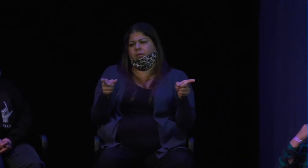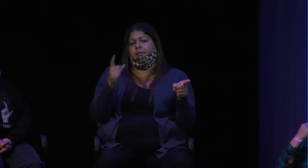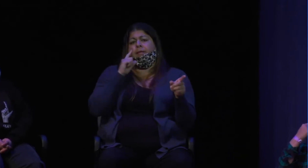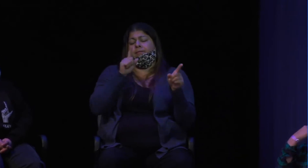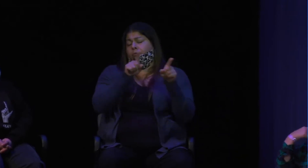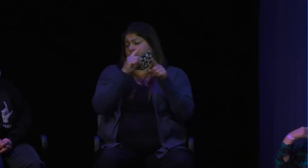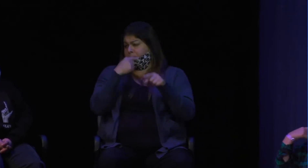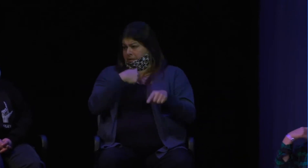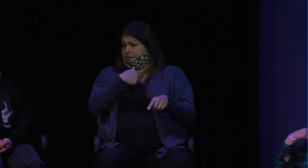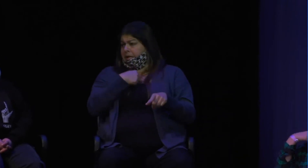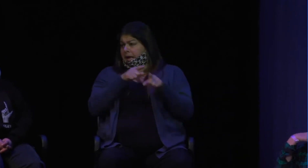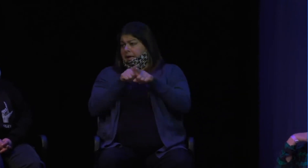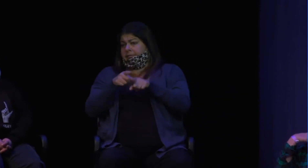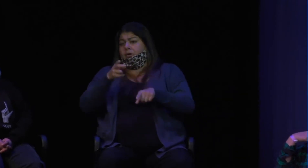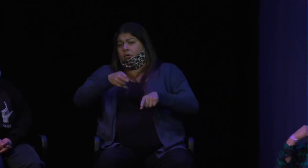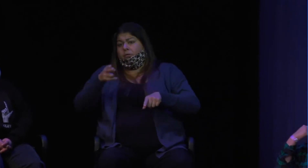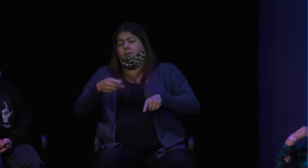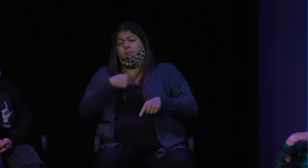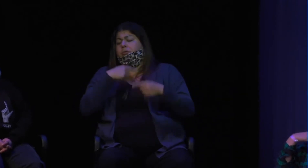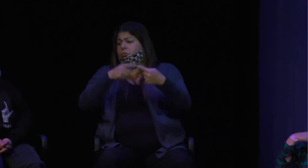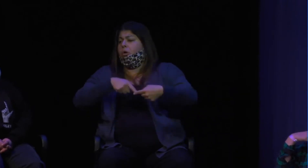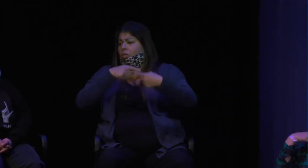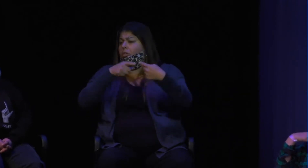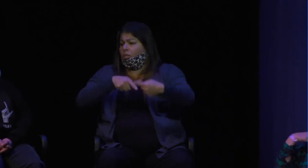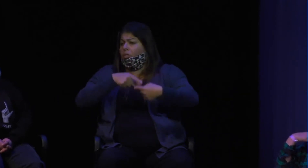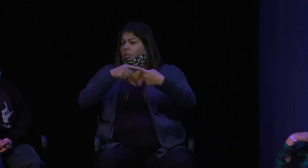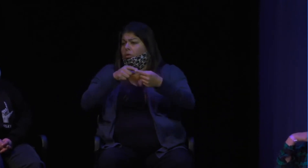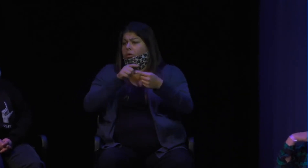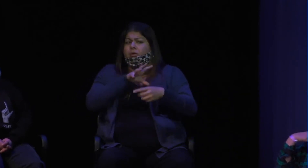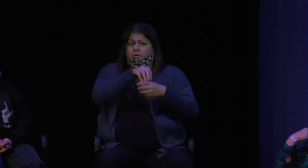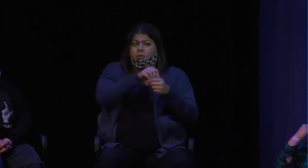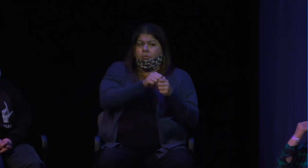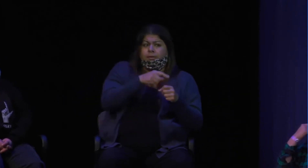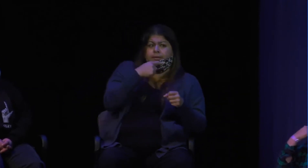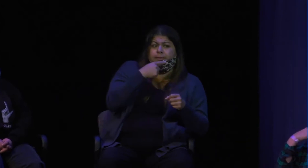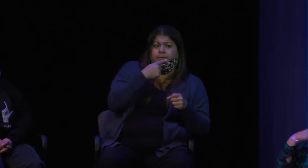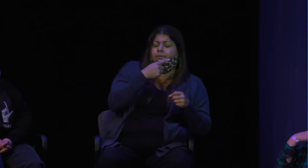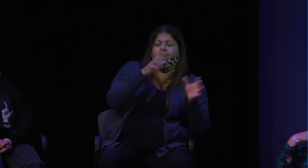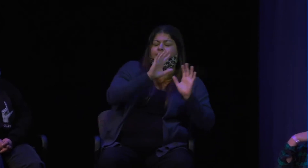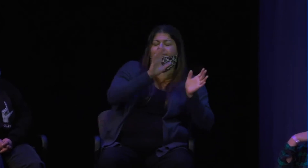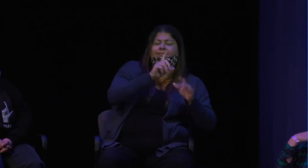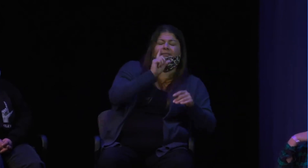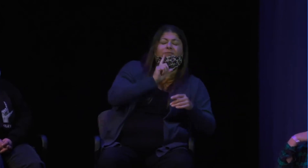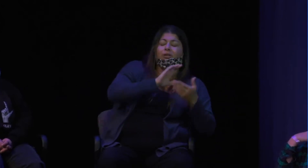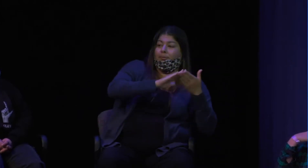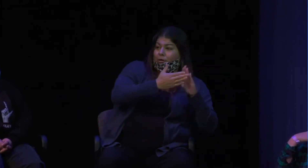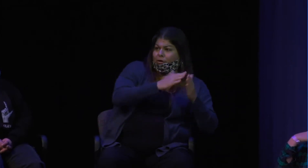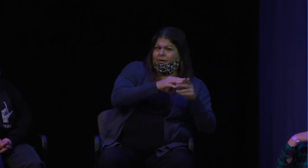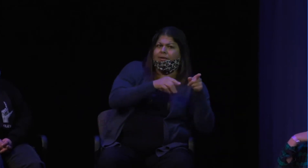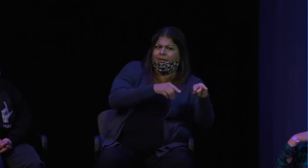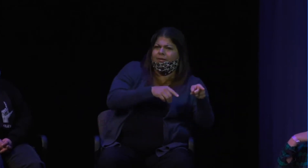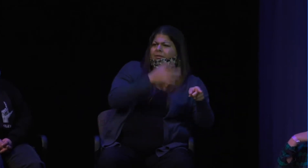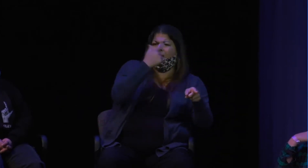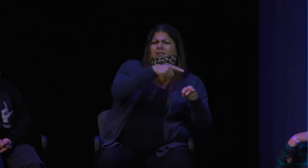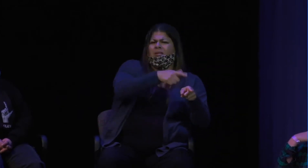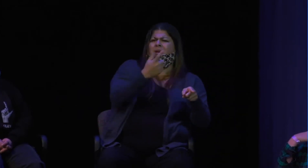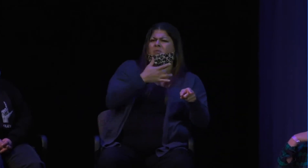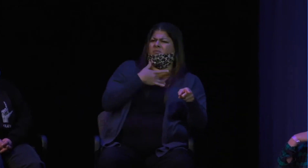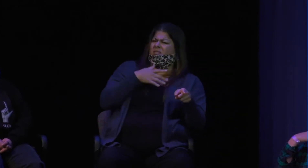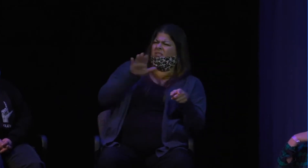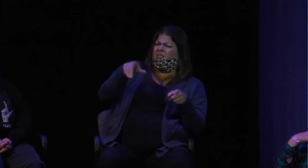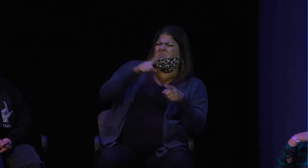where he fits, where he belongs, whether that's deaf community or hearing community. And I've struggled with that